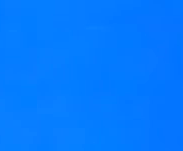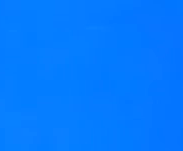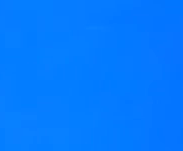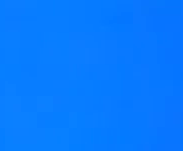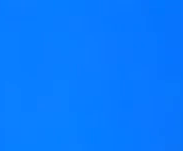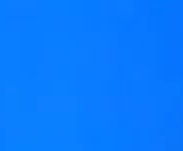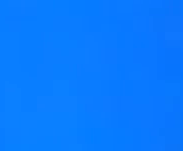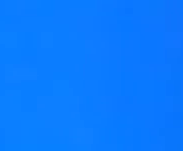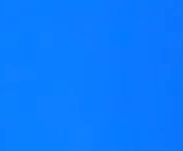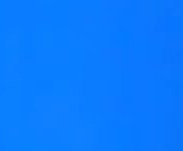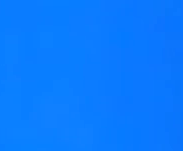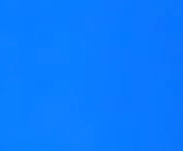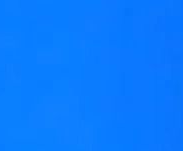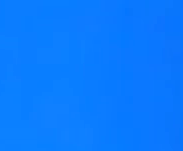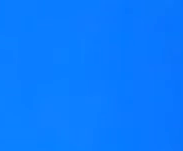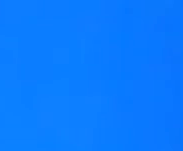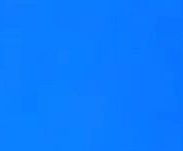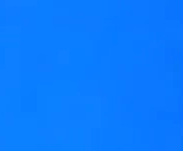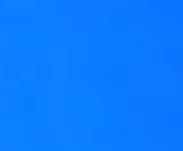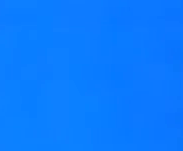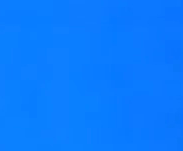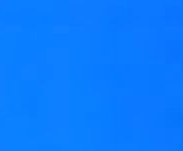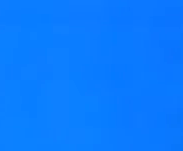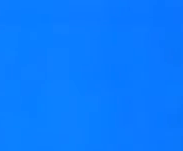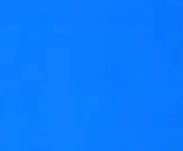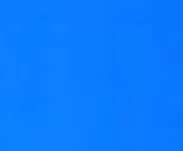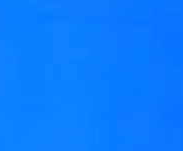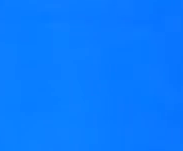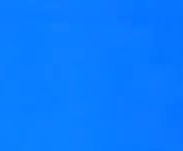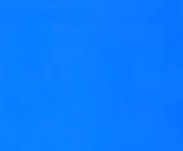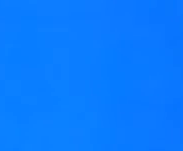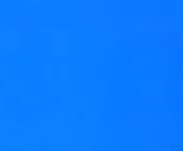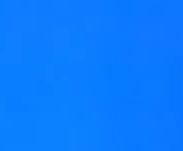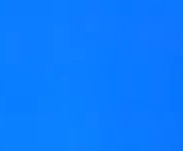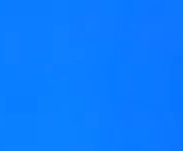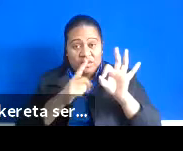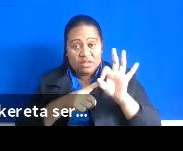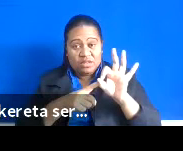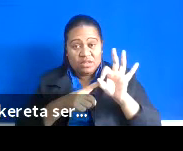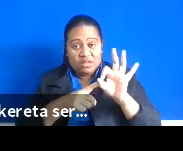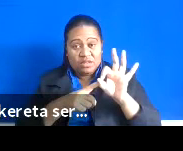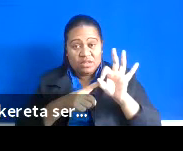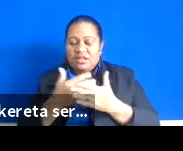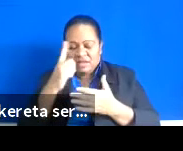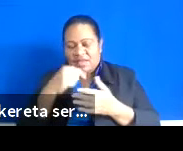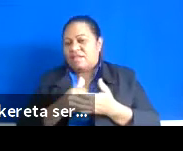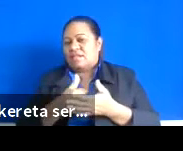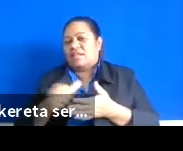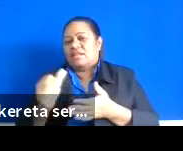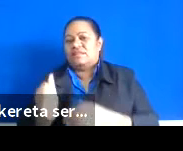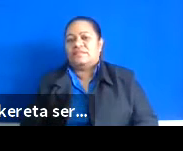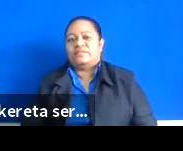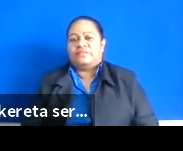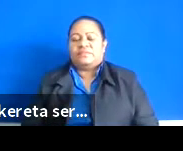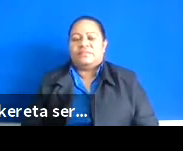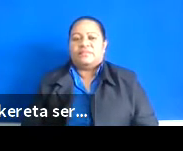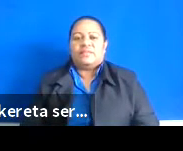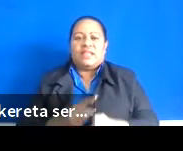and then we'll get straight into the Q&A, where if you have any questions, we'll then allow Dr. Rossi to field questions then.